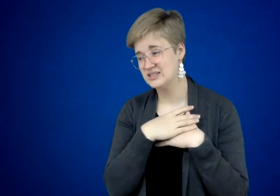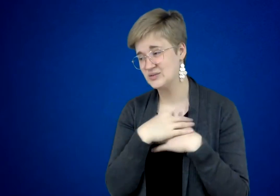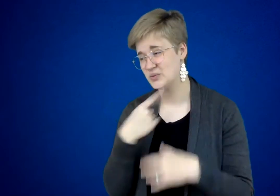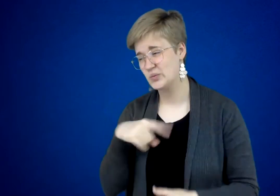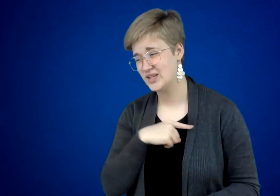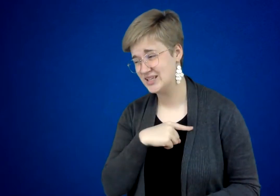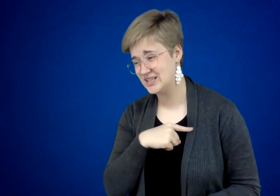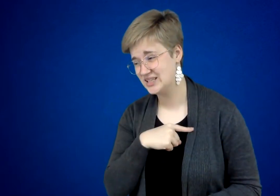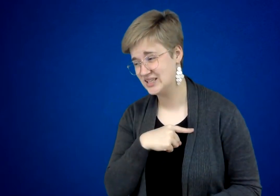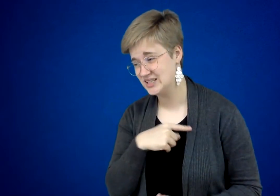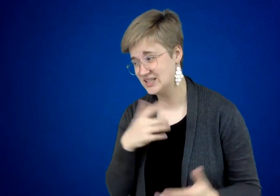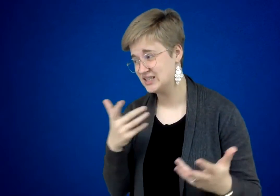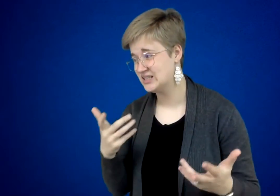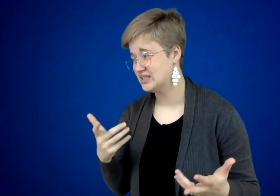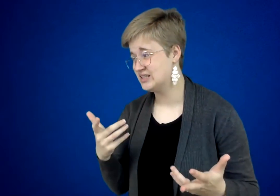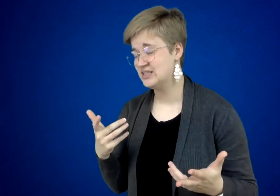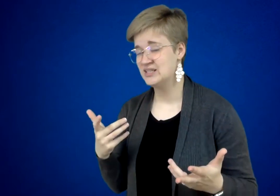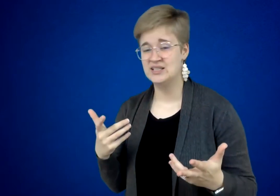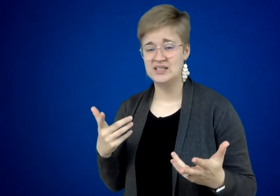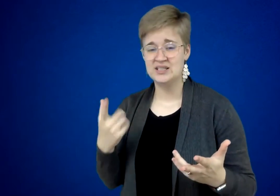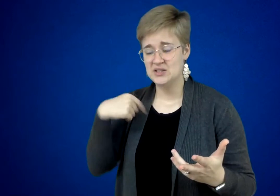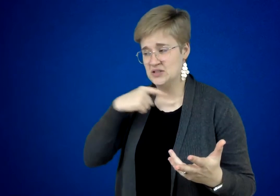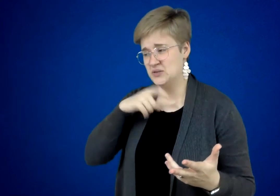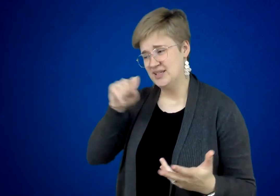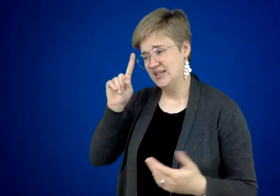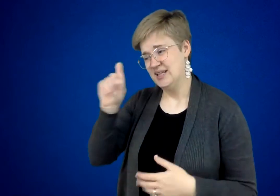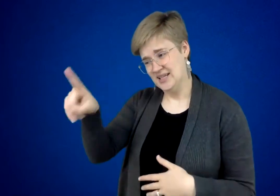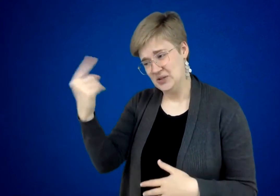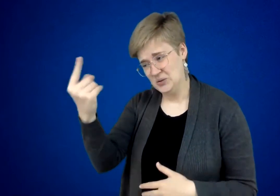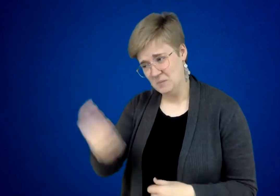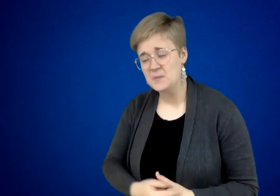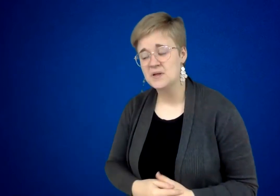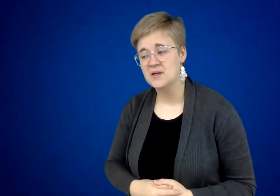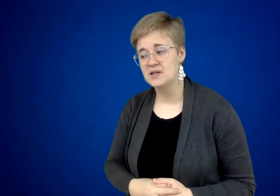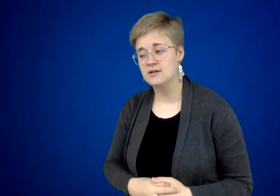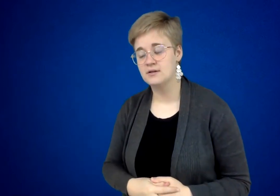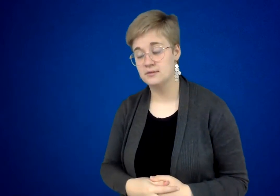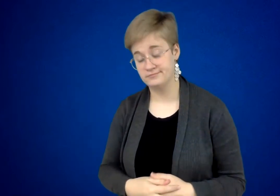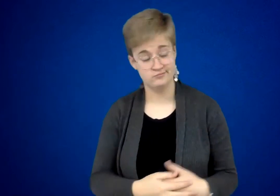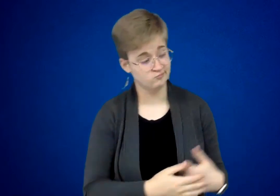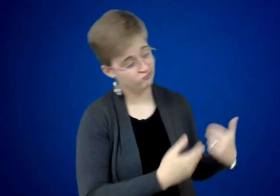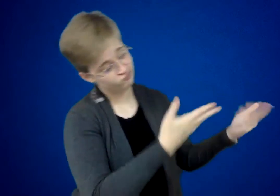She said, "We need to ask you something." "Ask on," said Willie